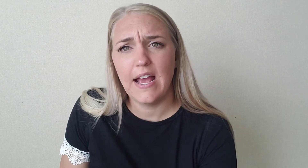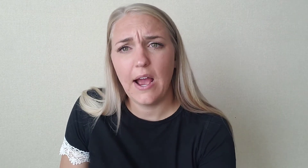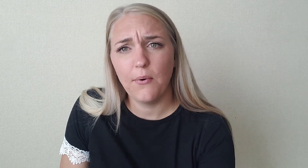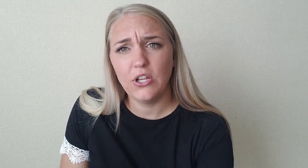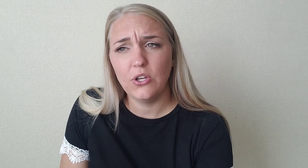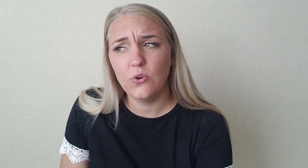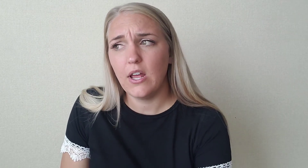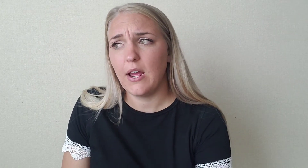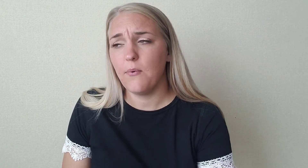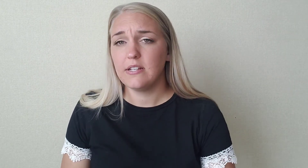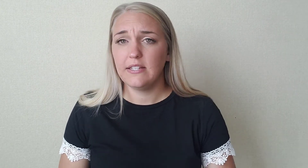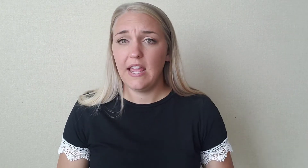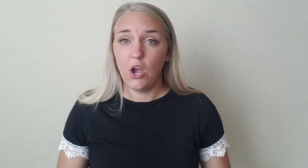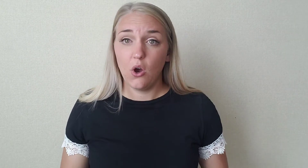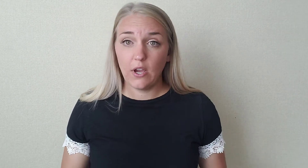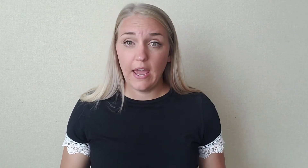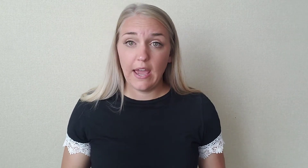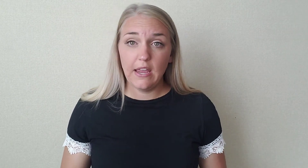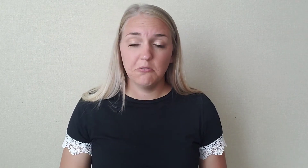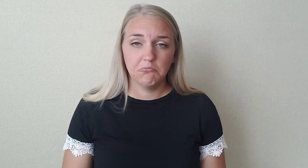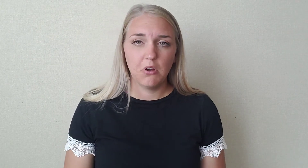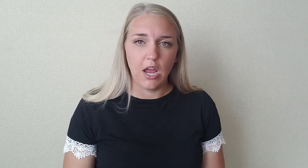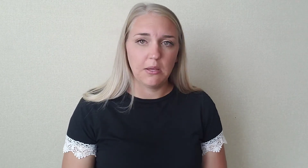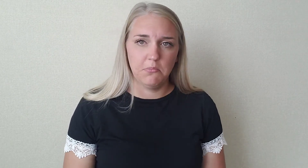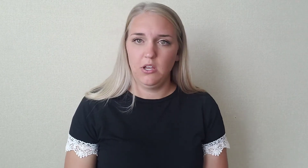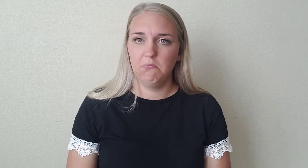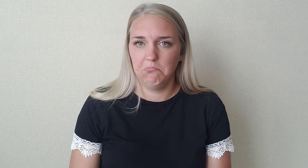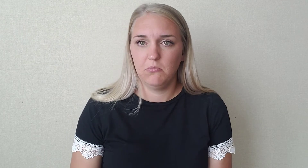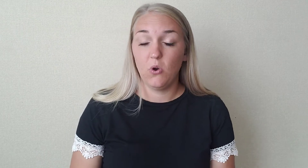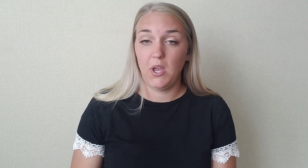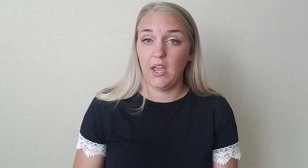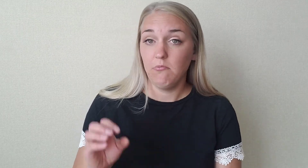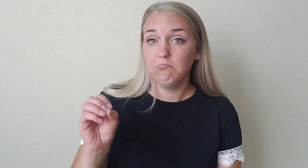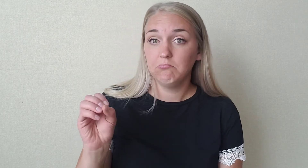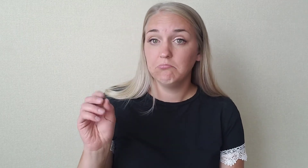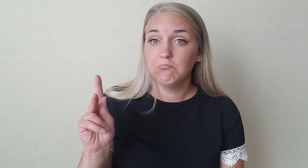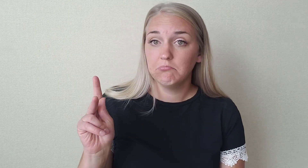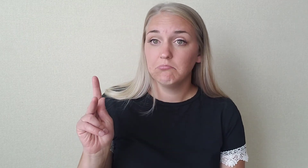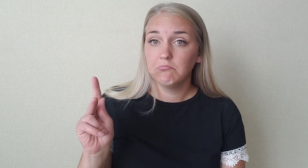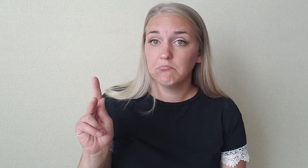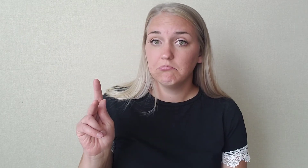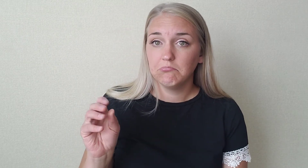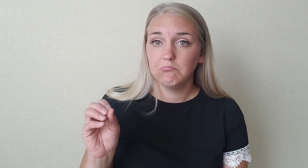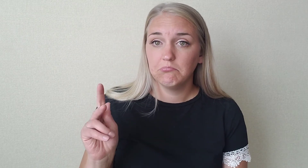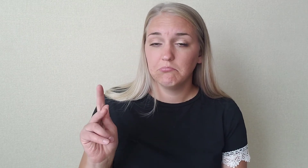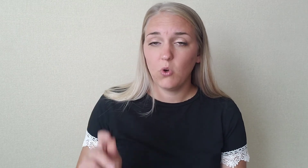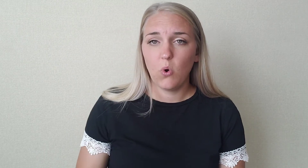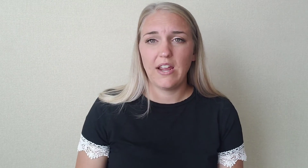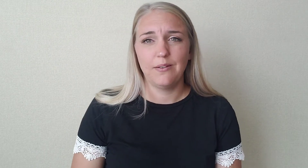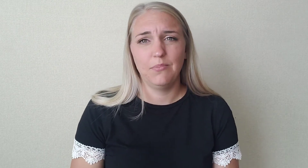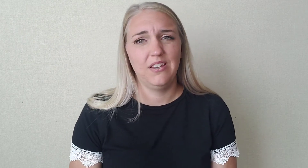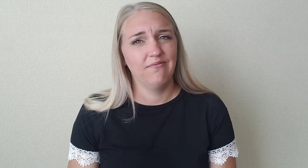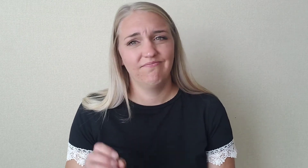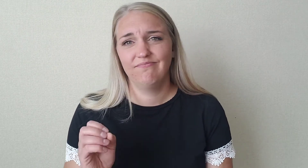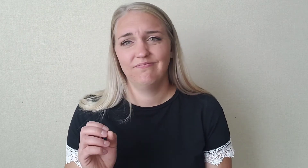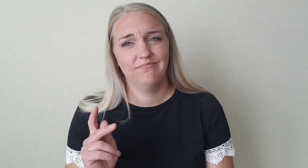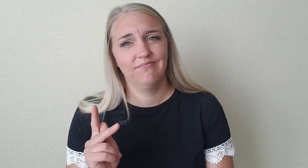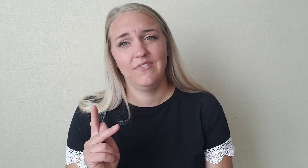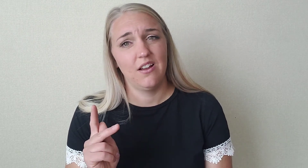how are you? And I wanna say, okay, I can be okay, or I can be not